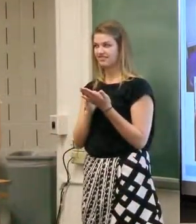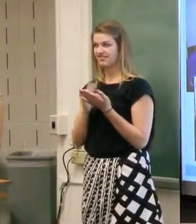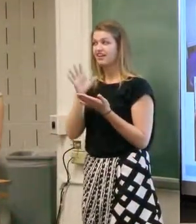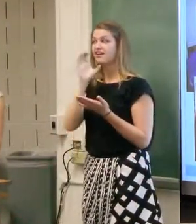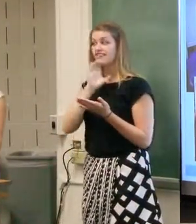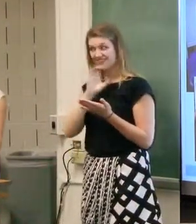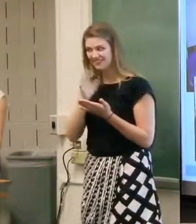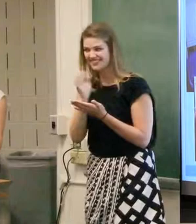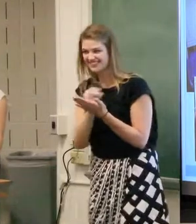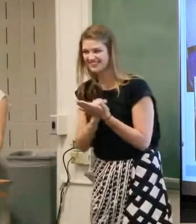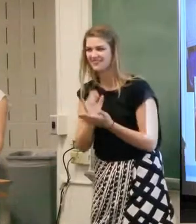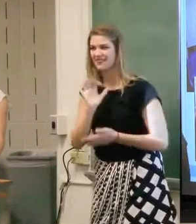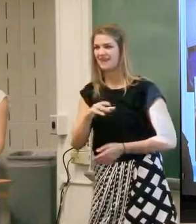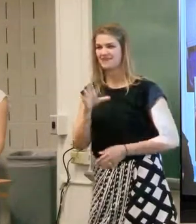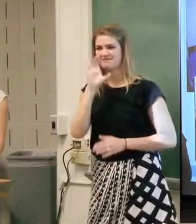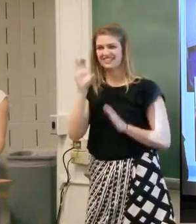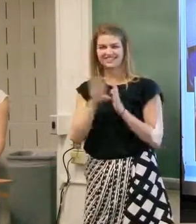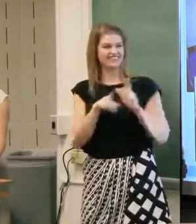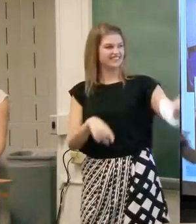Chloe drew that for me.